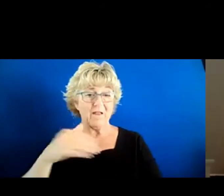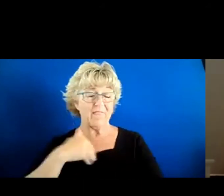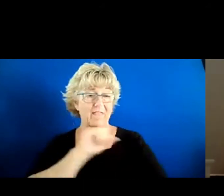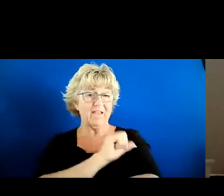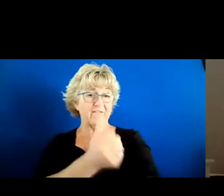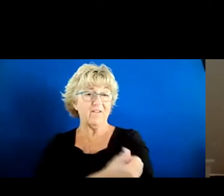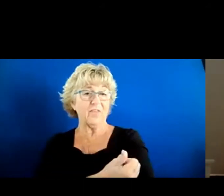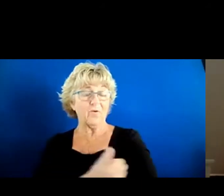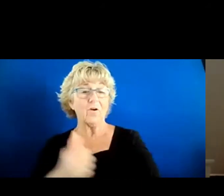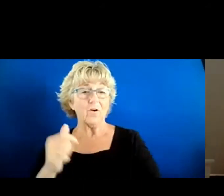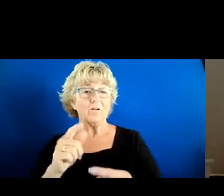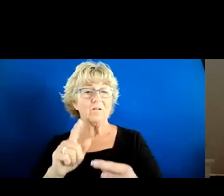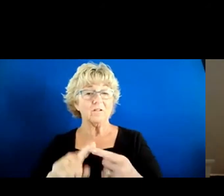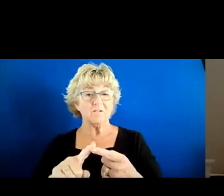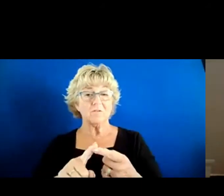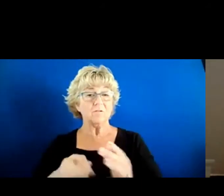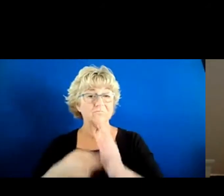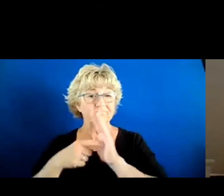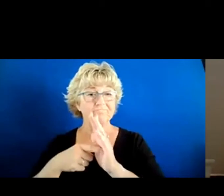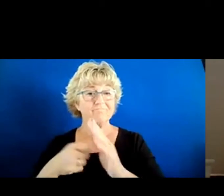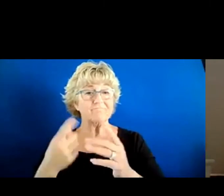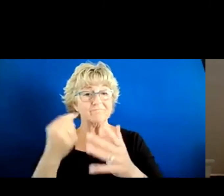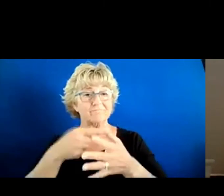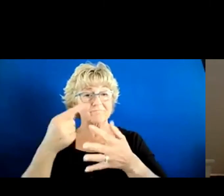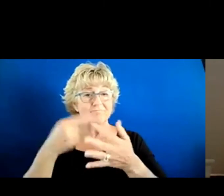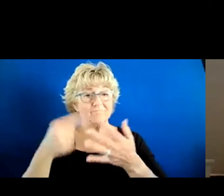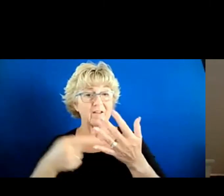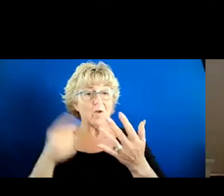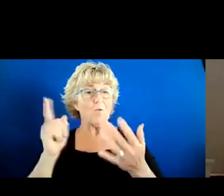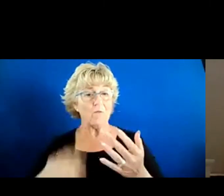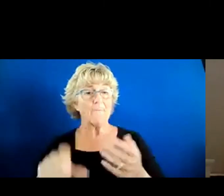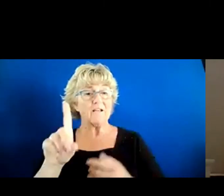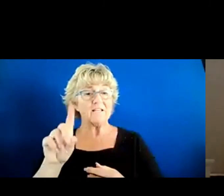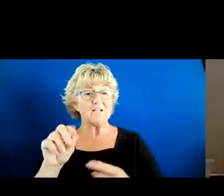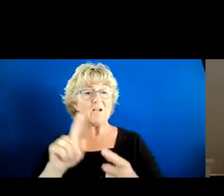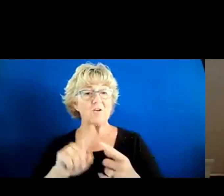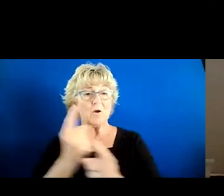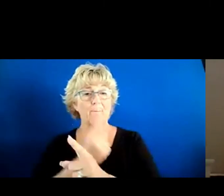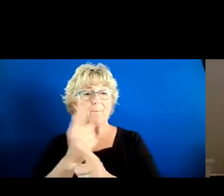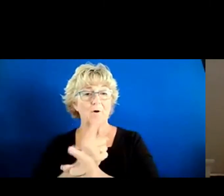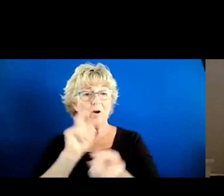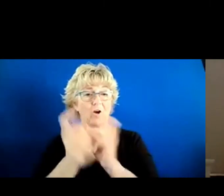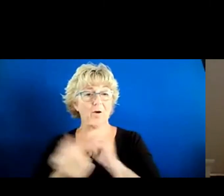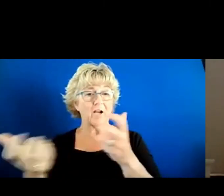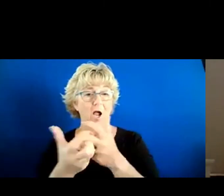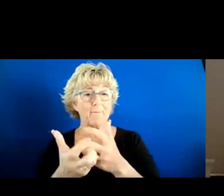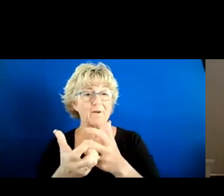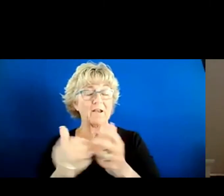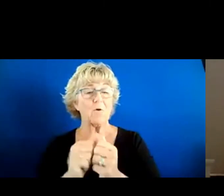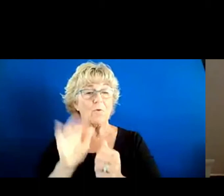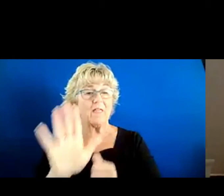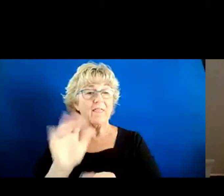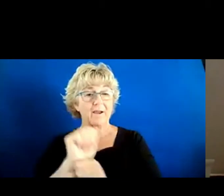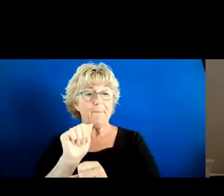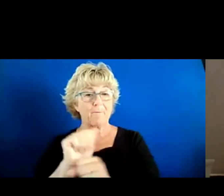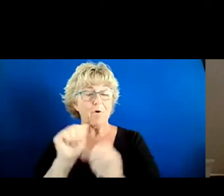now to require departments to do the things that they need to do to appropriately accommodate their employees with